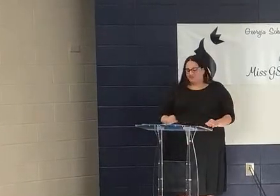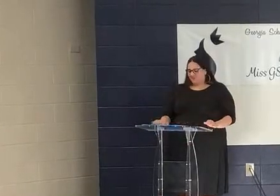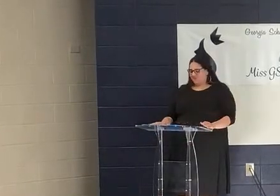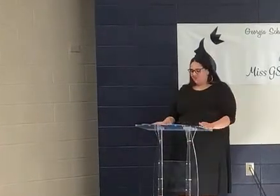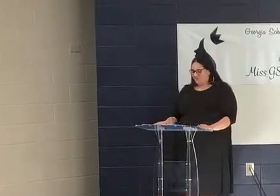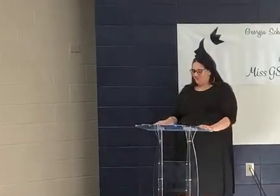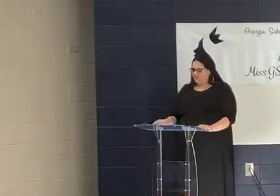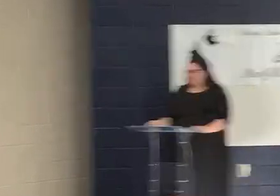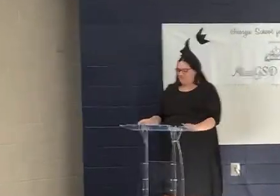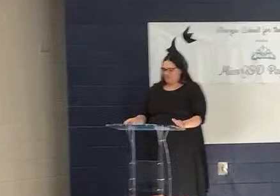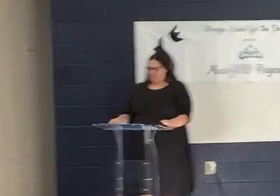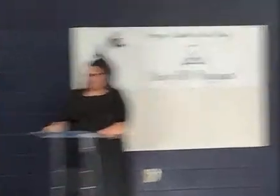Thank you.